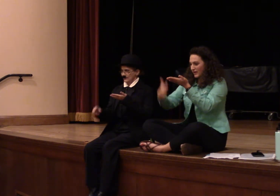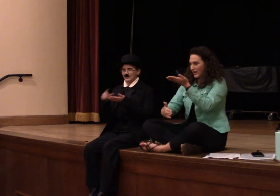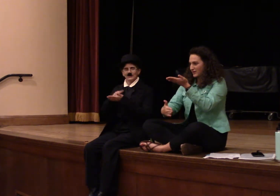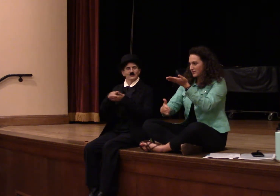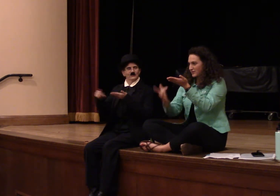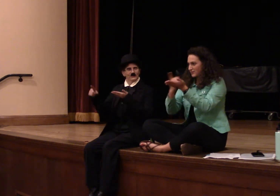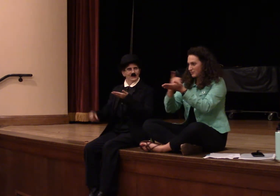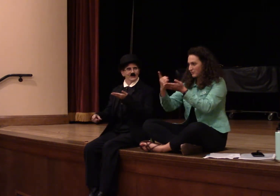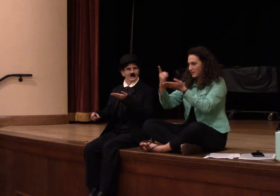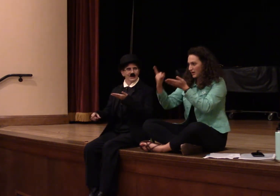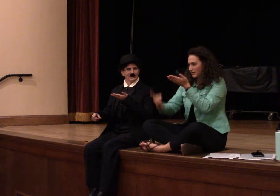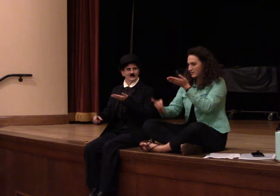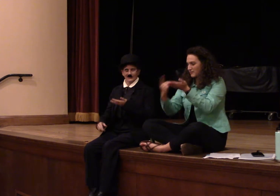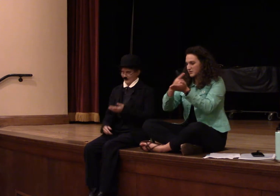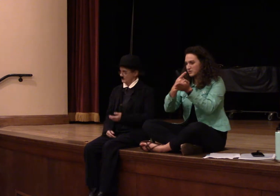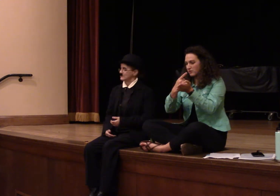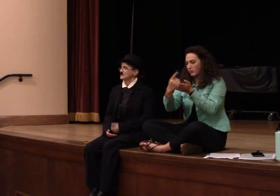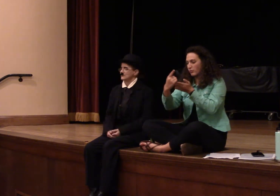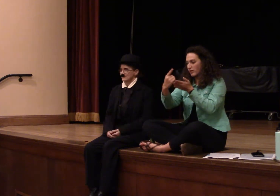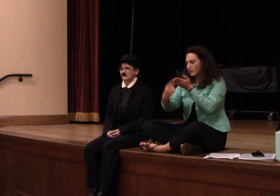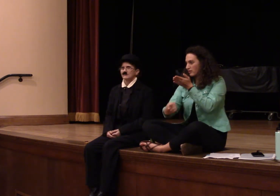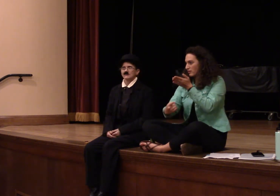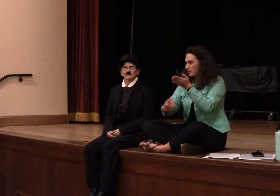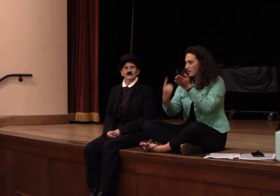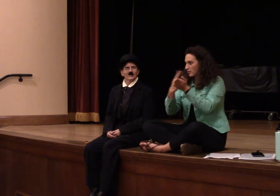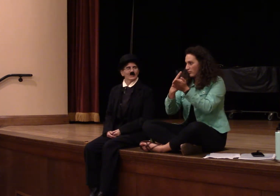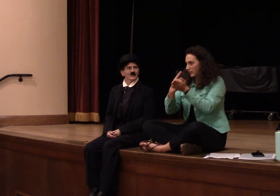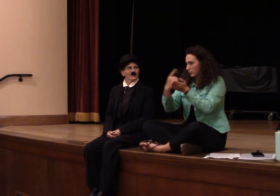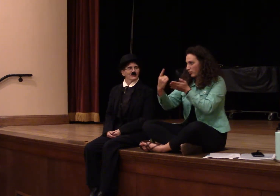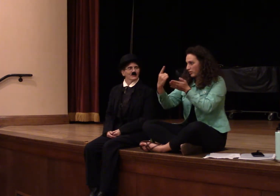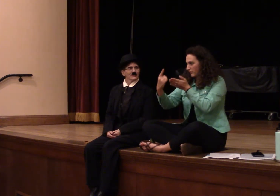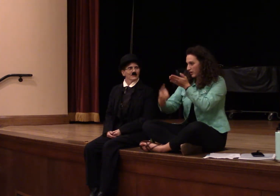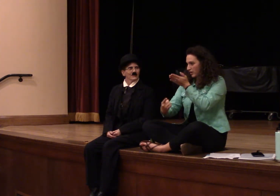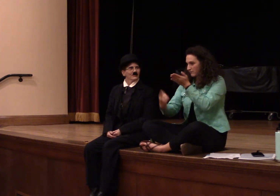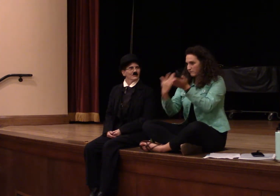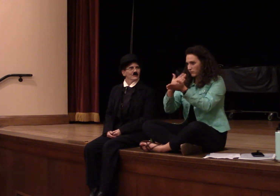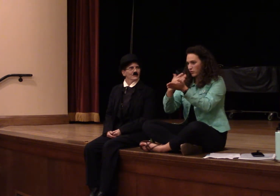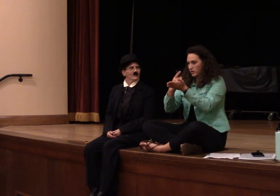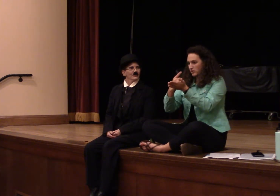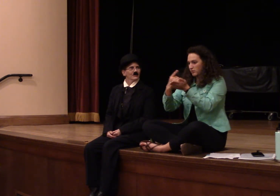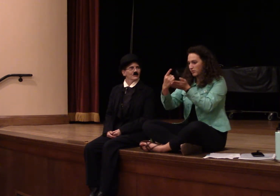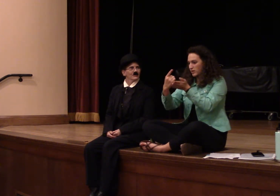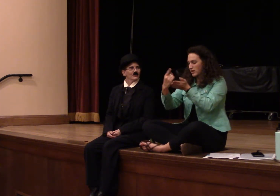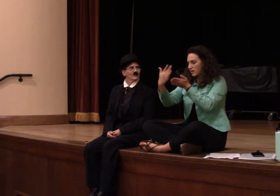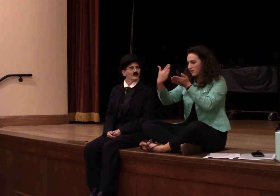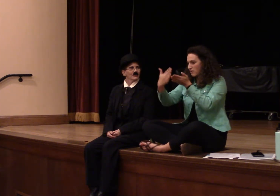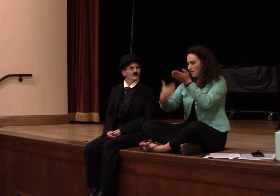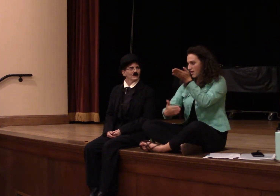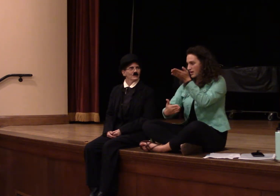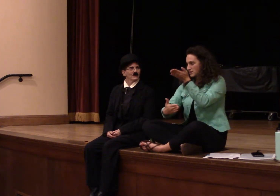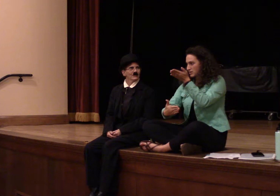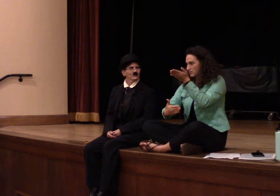end. Weekend. Yep, so you can do it with one, like your pointer finger, or you can do it week, end.